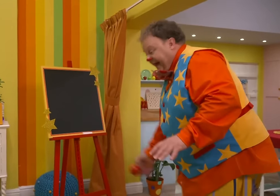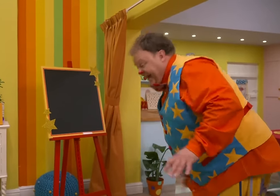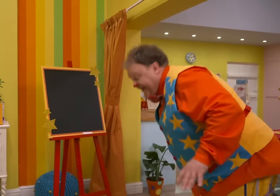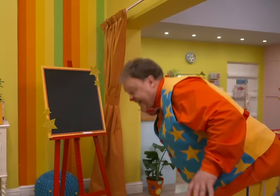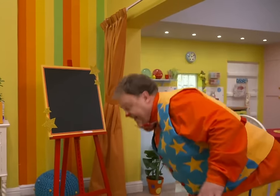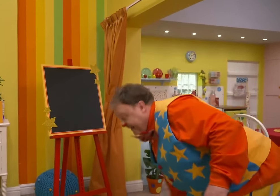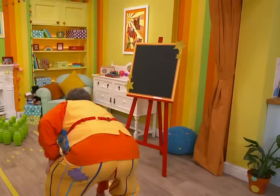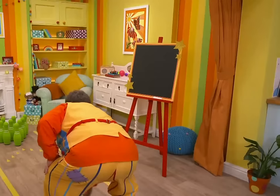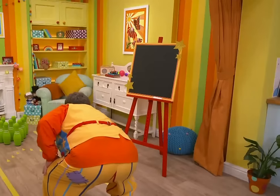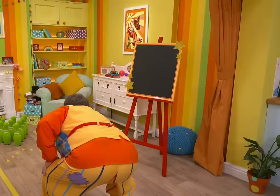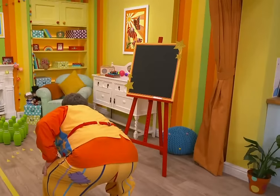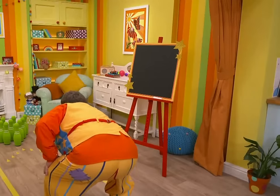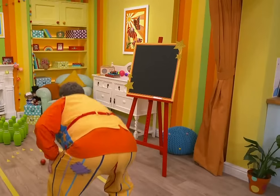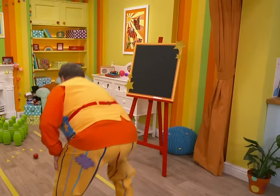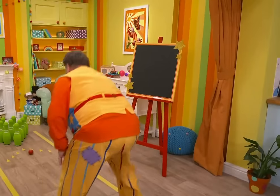Hey!